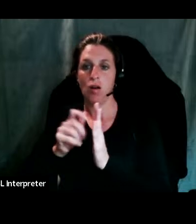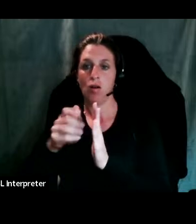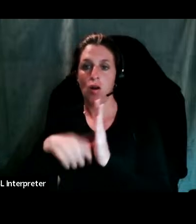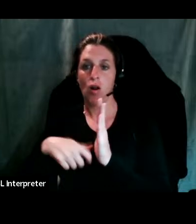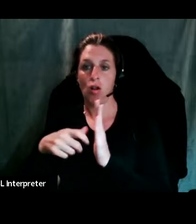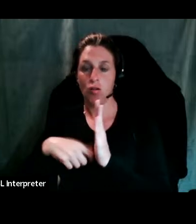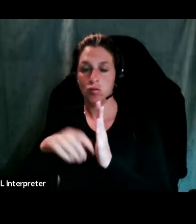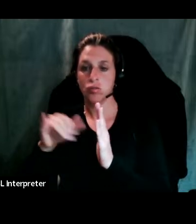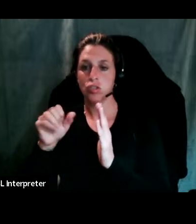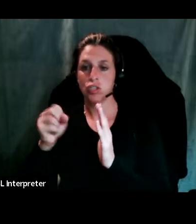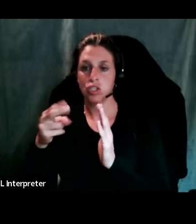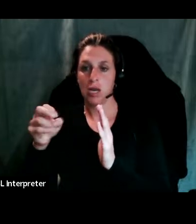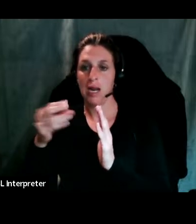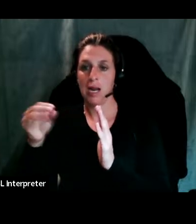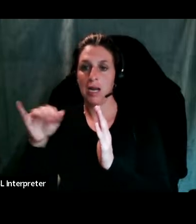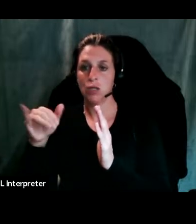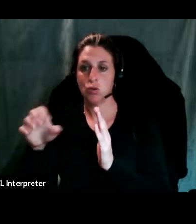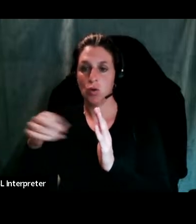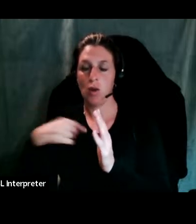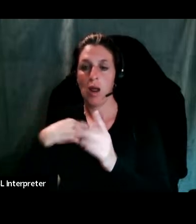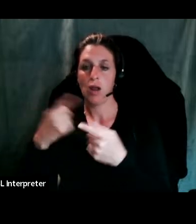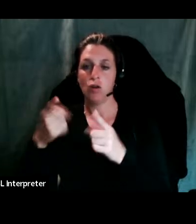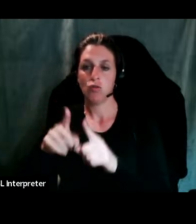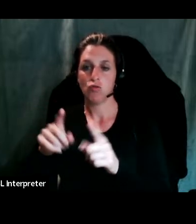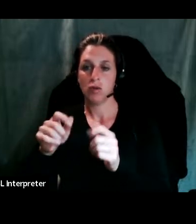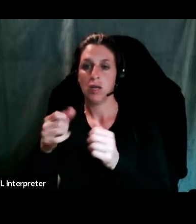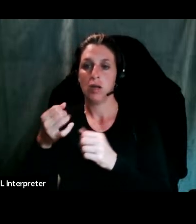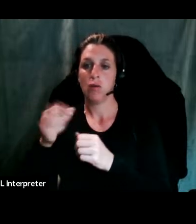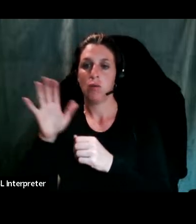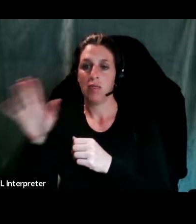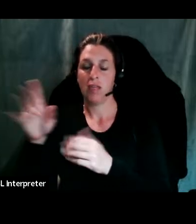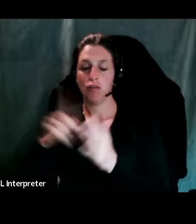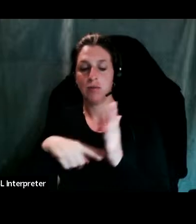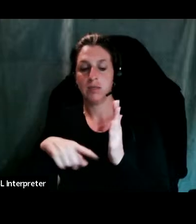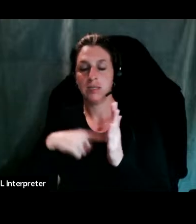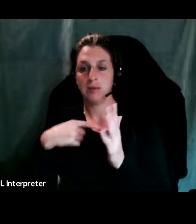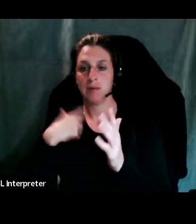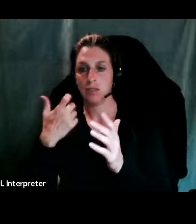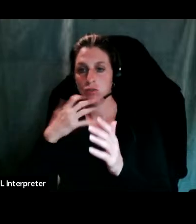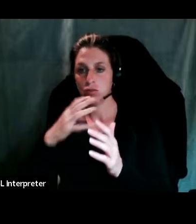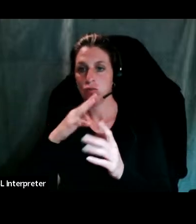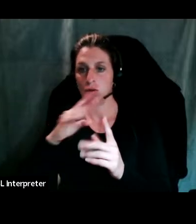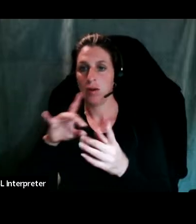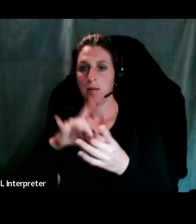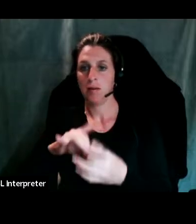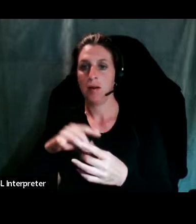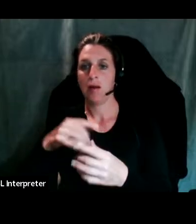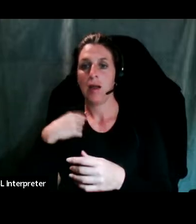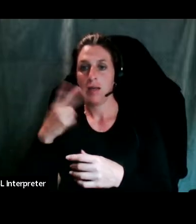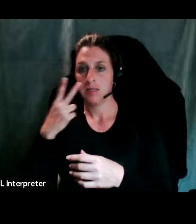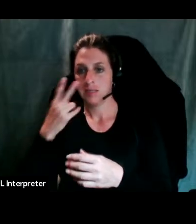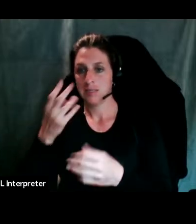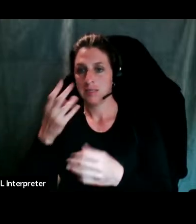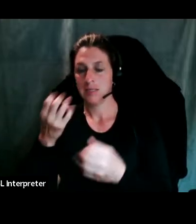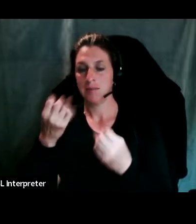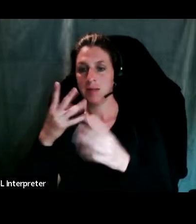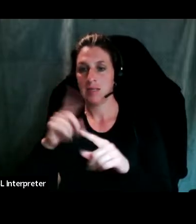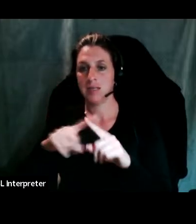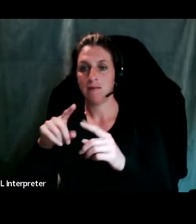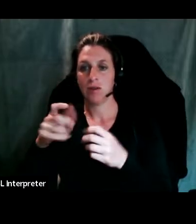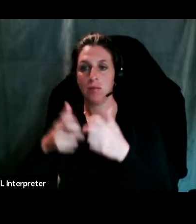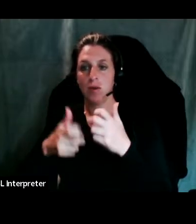the criticisms that I just spoke of. I see a number of problems with their